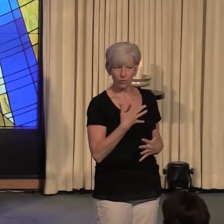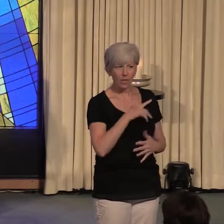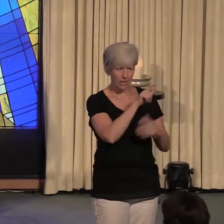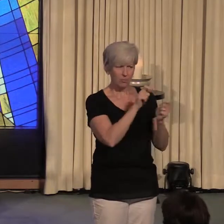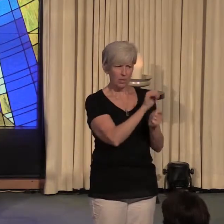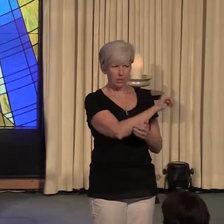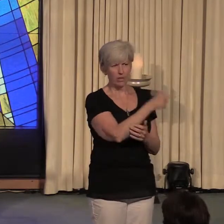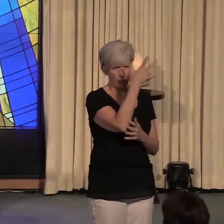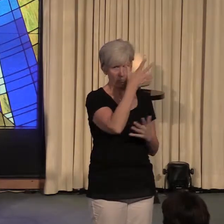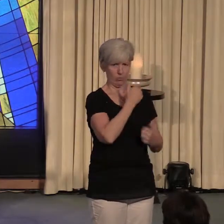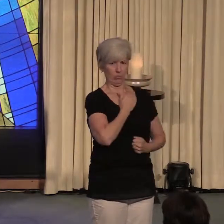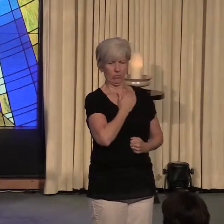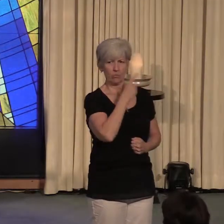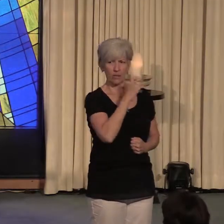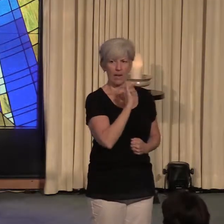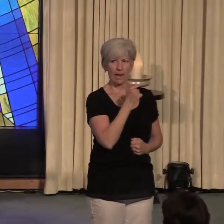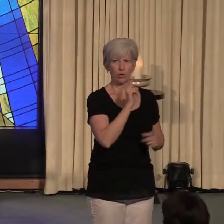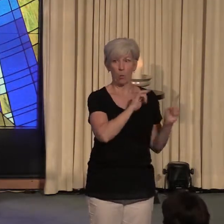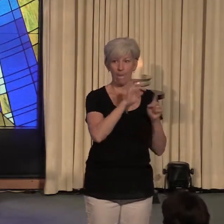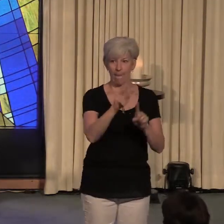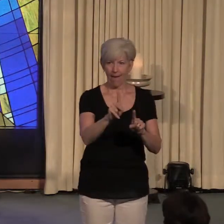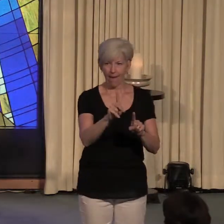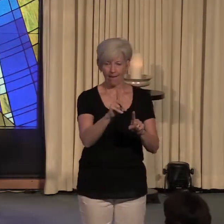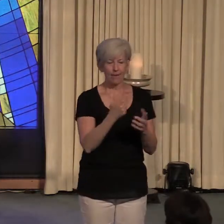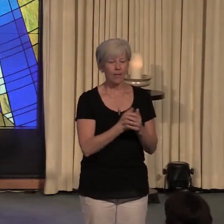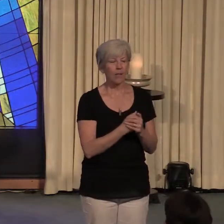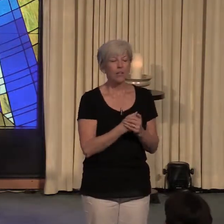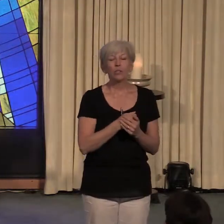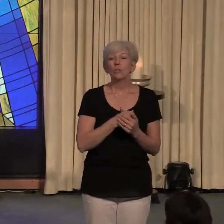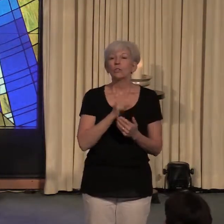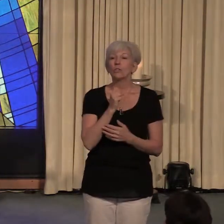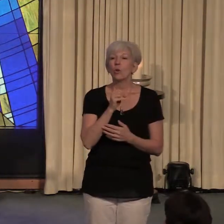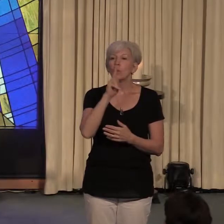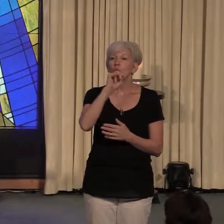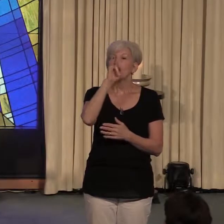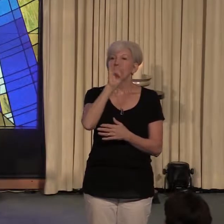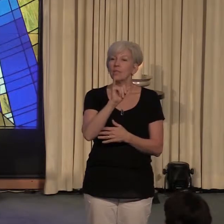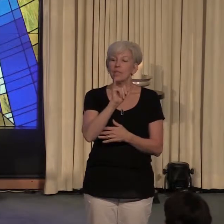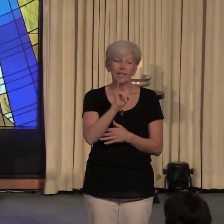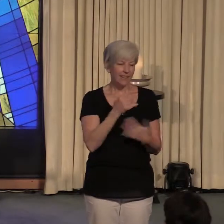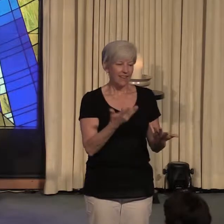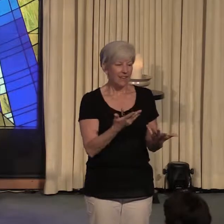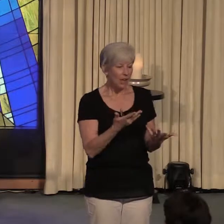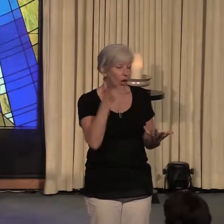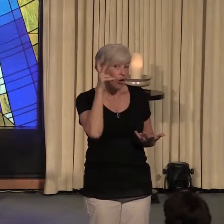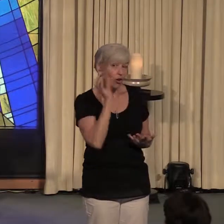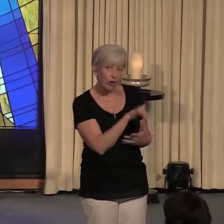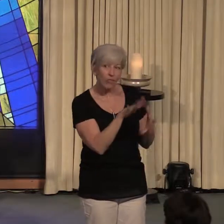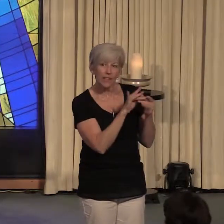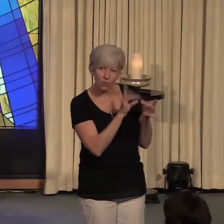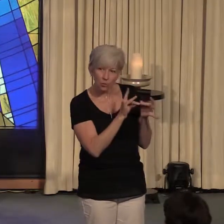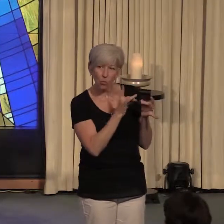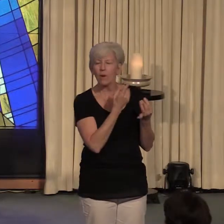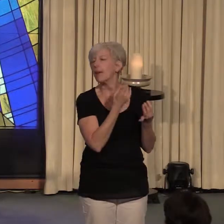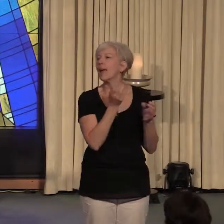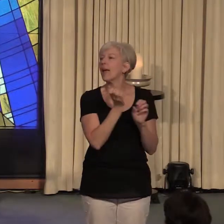have to go back out to the front. So Unity took their story and they created it in this little booklet,